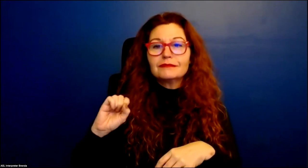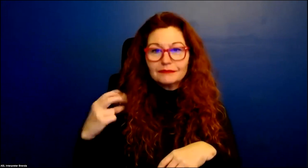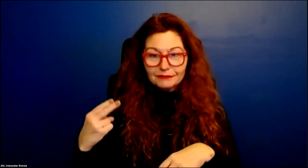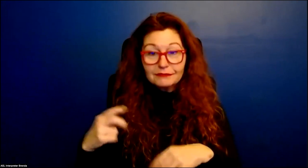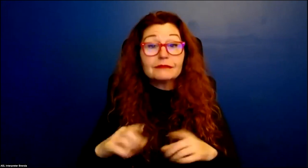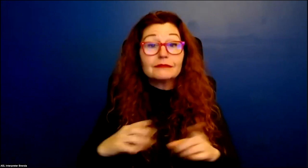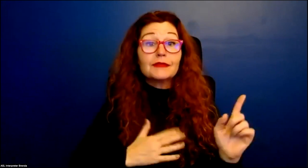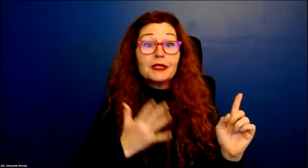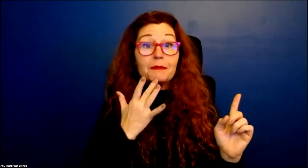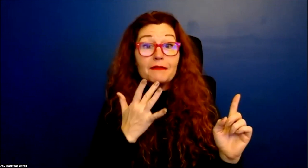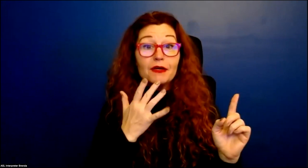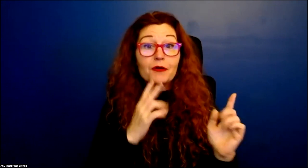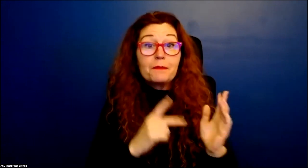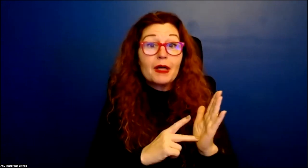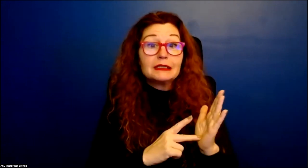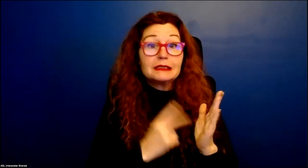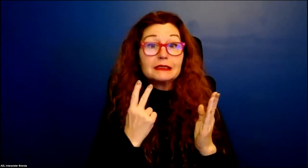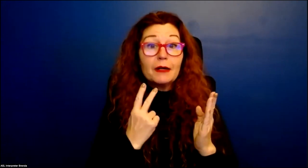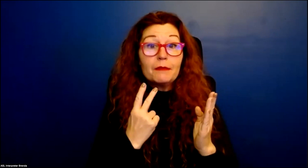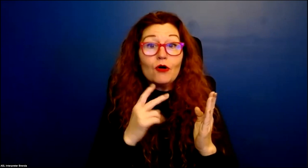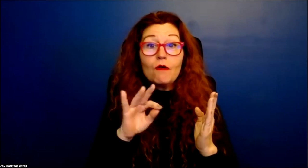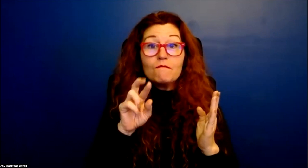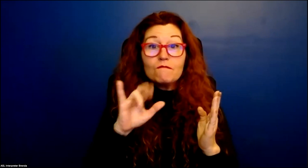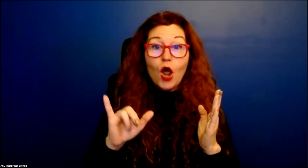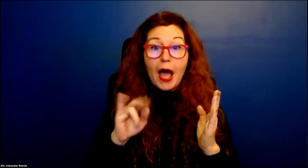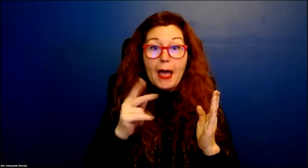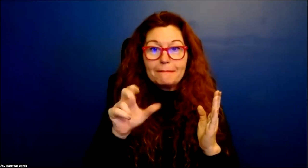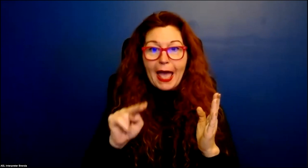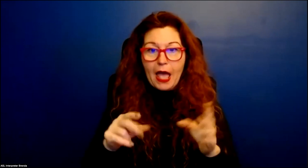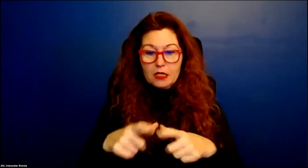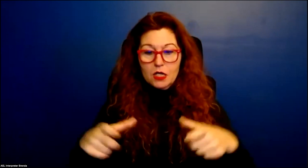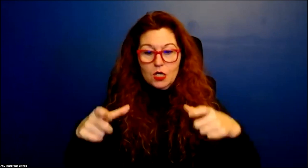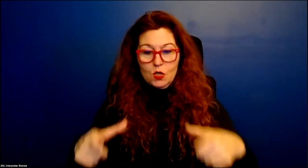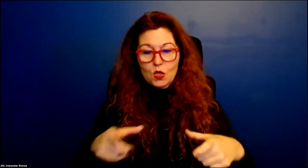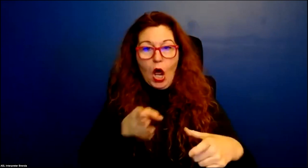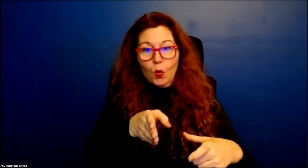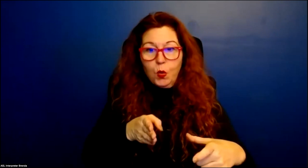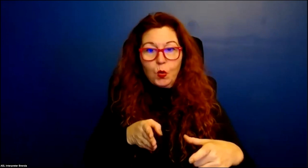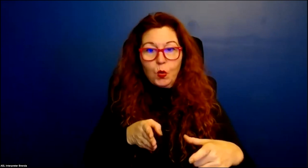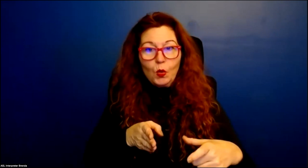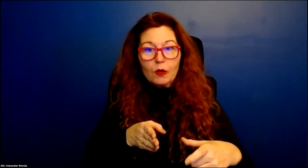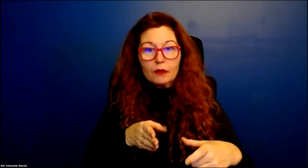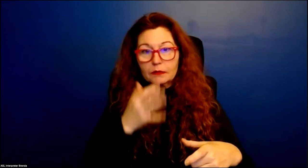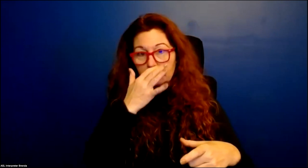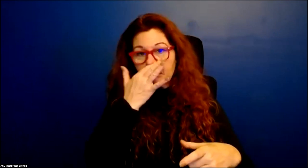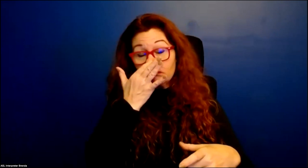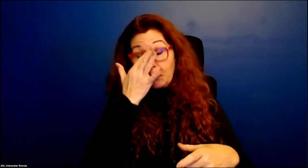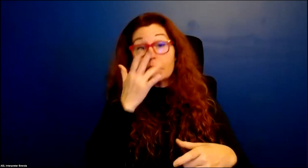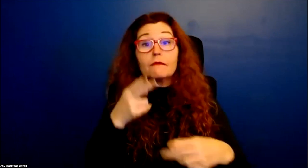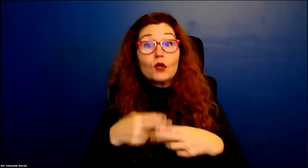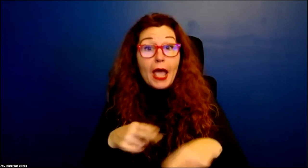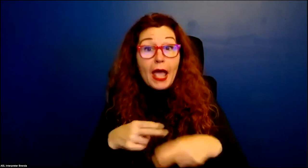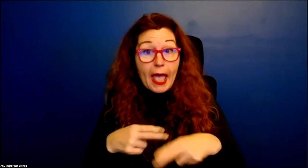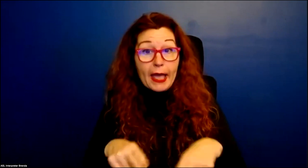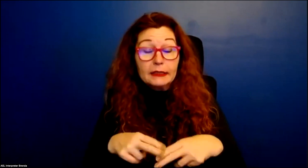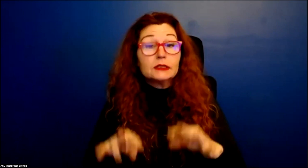my double-sided frying pan. So I cook over easy eggs in it,